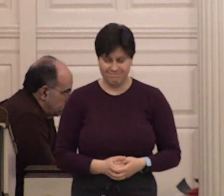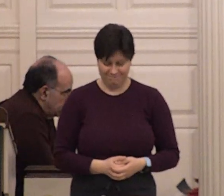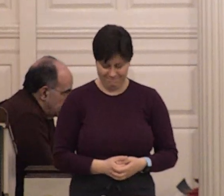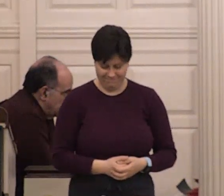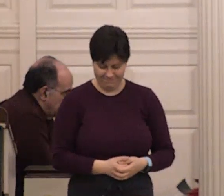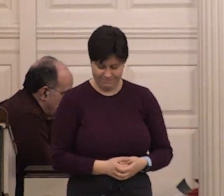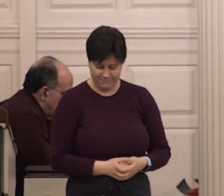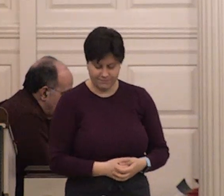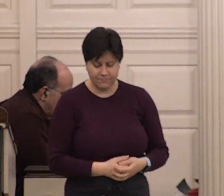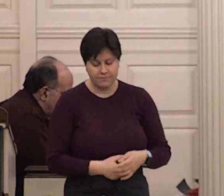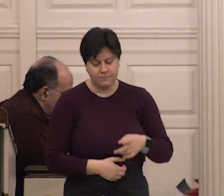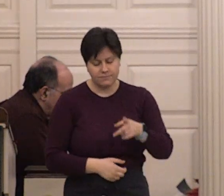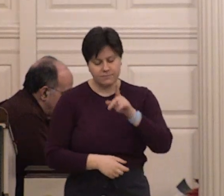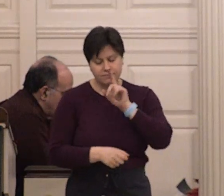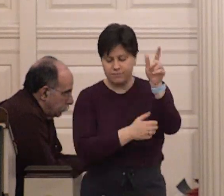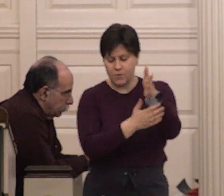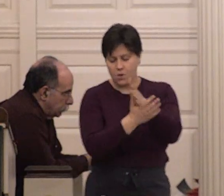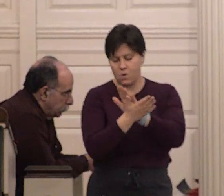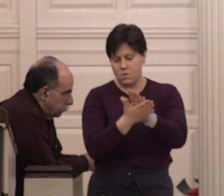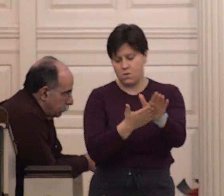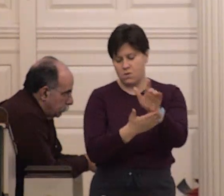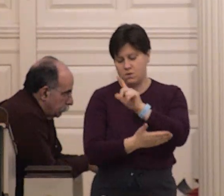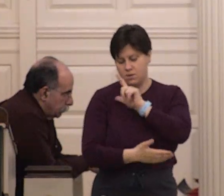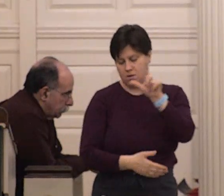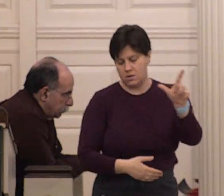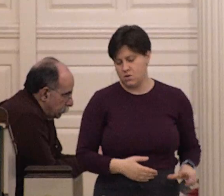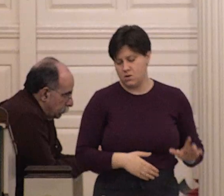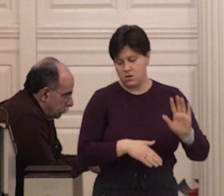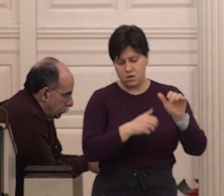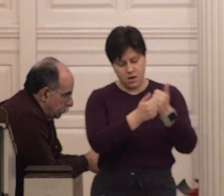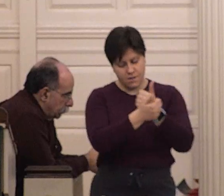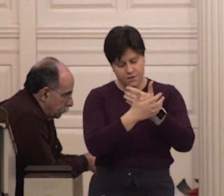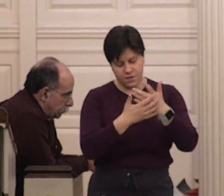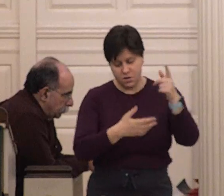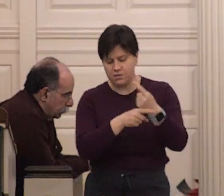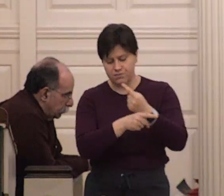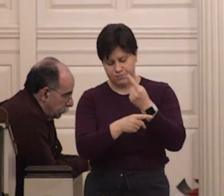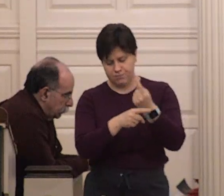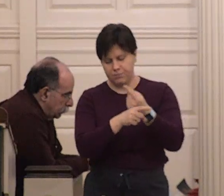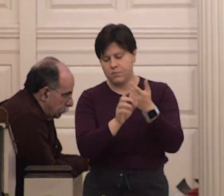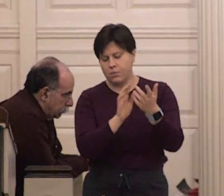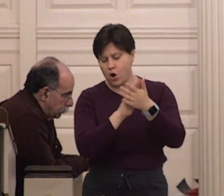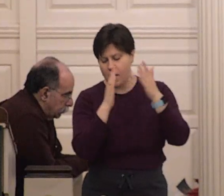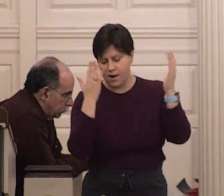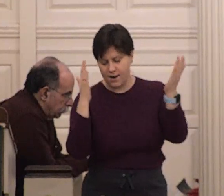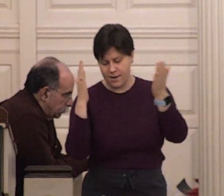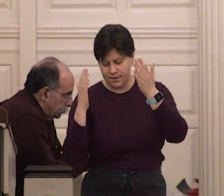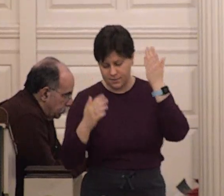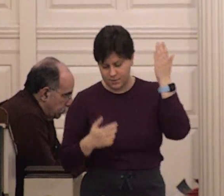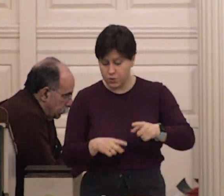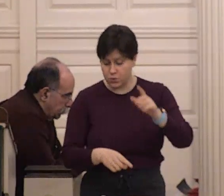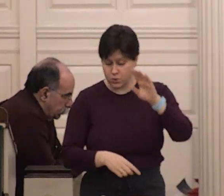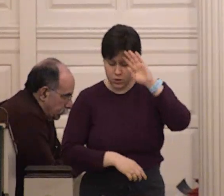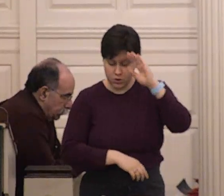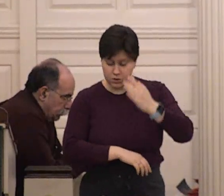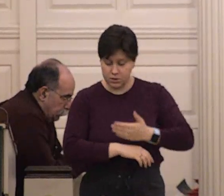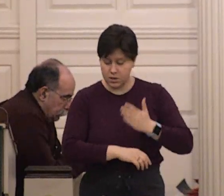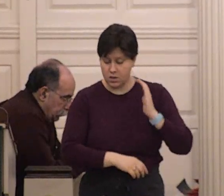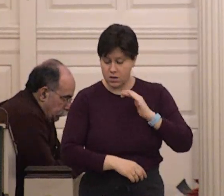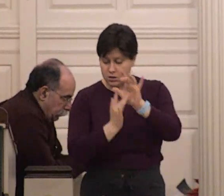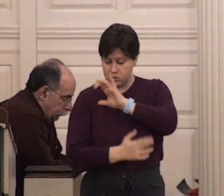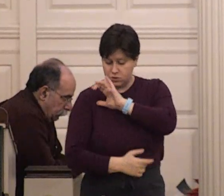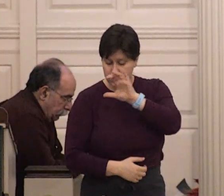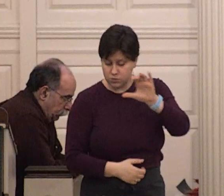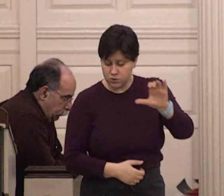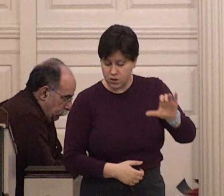You are indeed holy, O Lord, and all you have created rightly gives you praise. For through your Son, our Lord